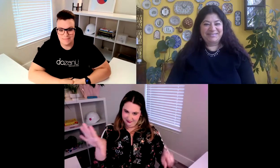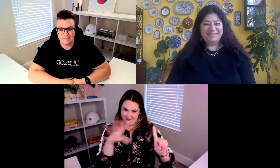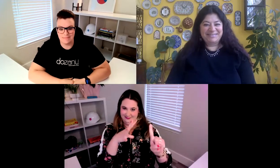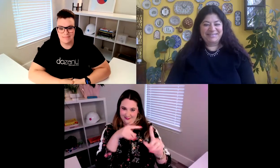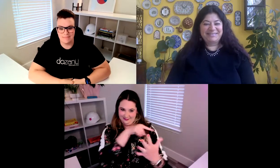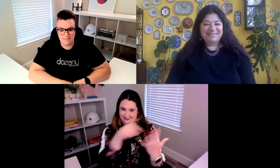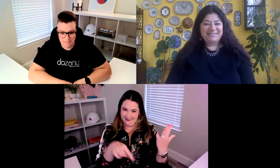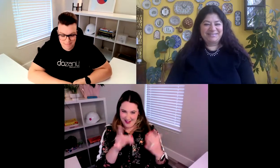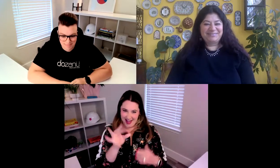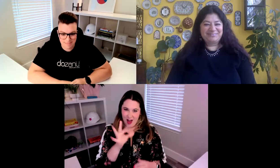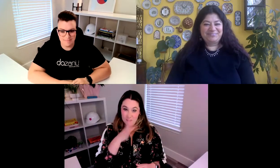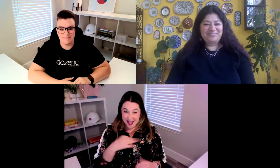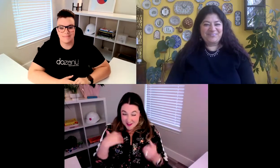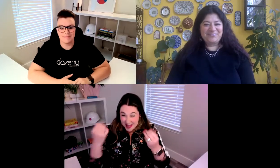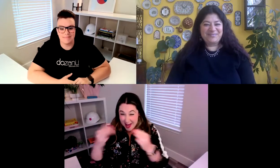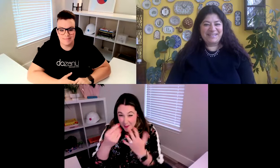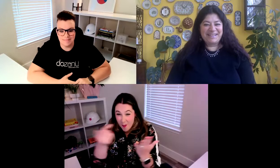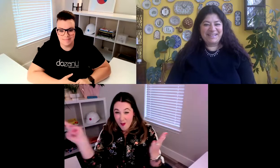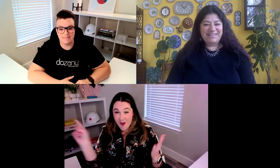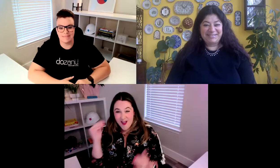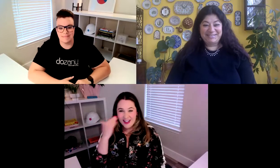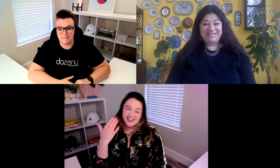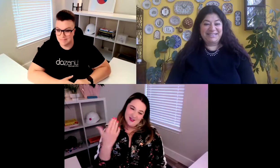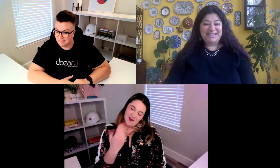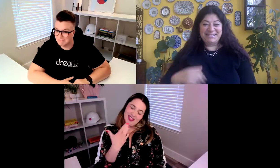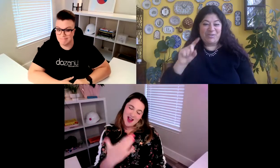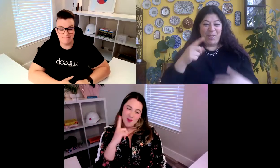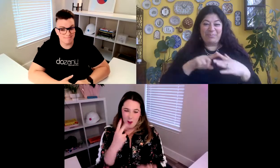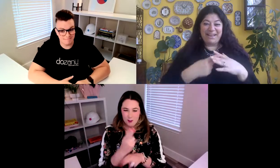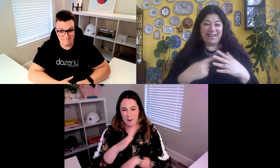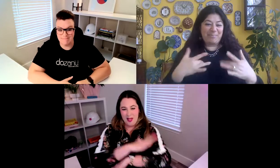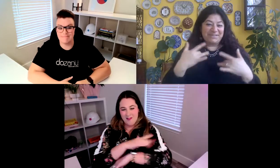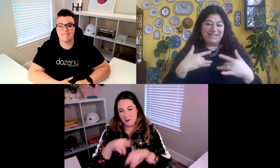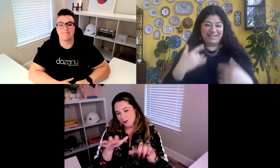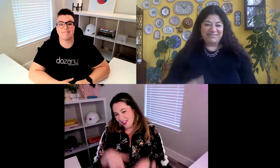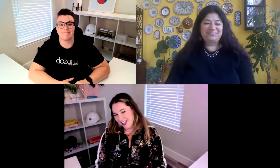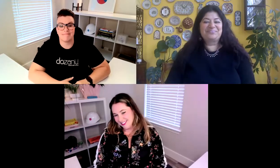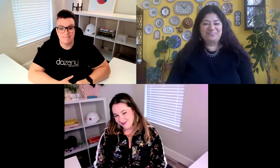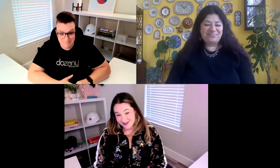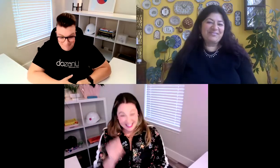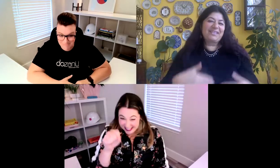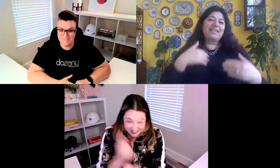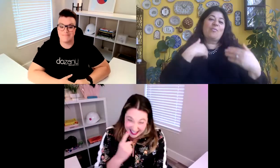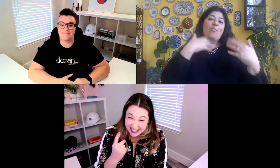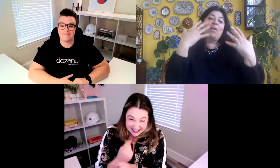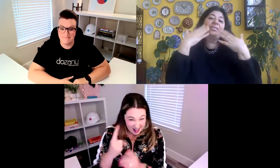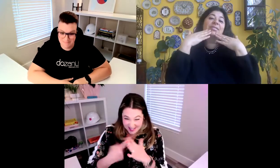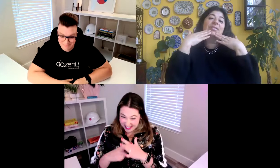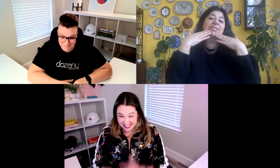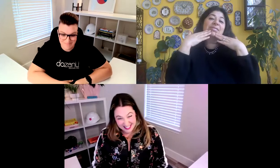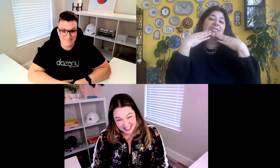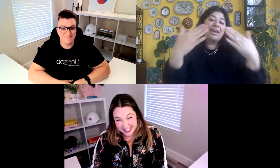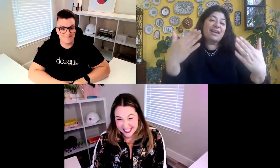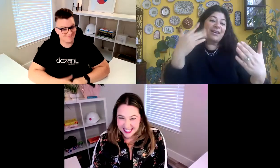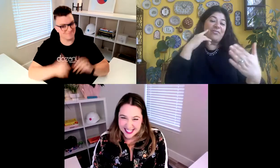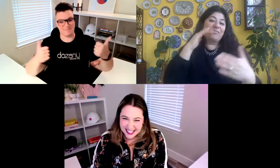Wow. Yeah, this is Michelle. There are 89 women that you are showcasing and highlighting. And that leads you to think, how many more? What's next? You know,